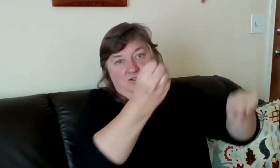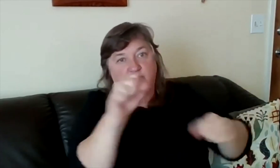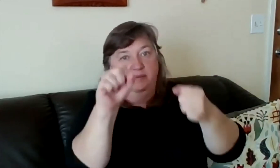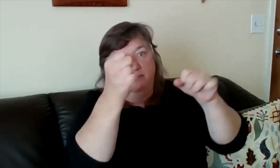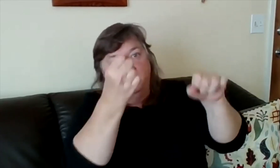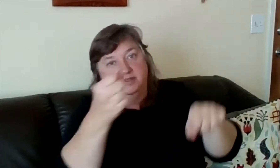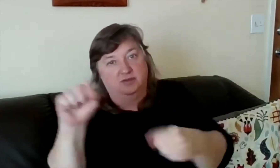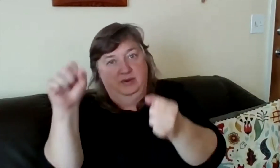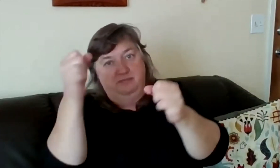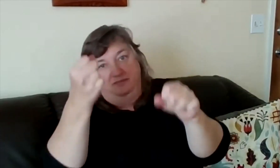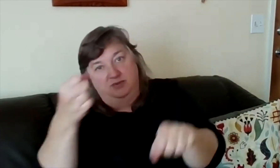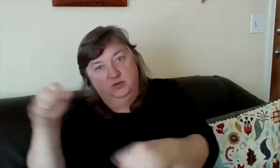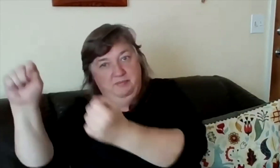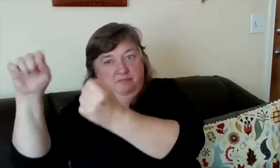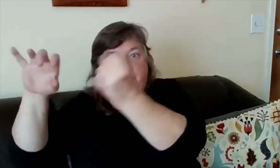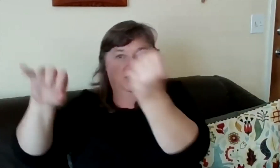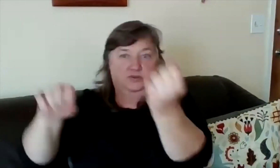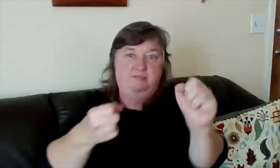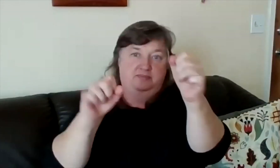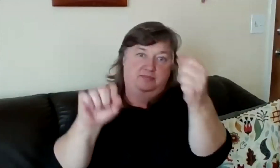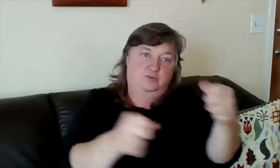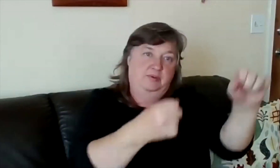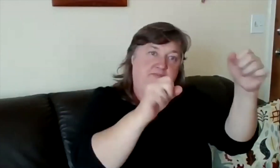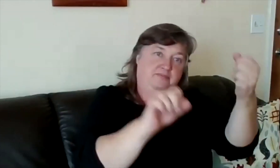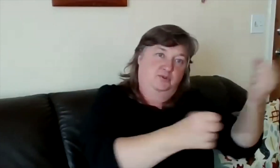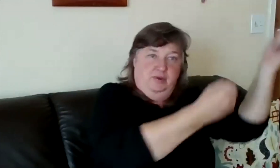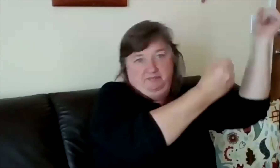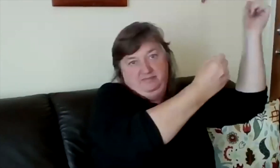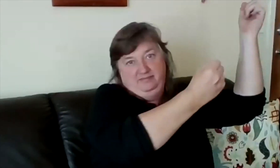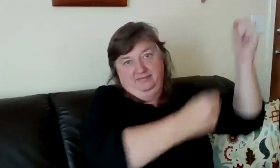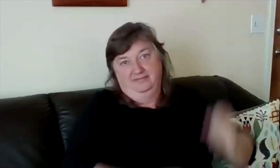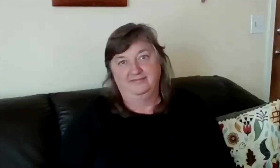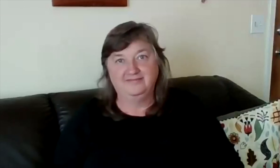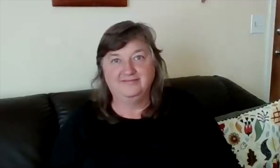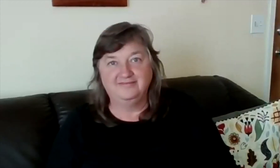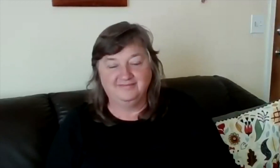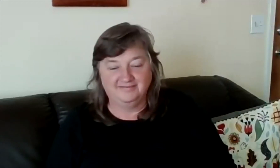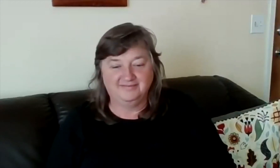Sweep, sweep, sweep, sweep, sweep, sweep.